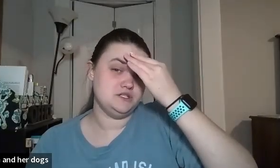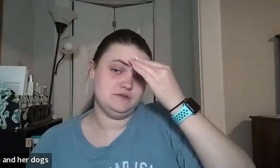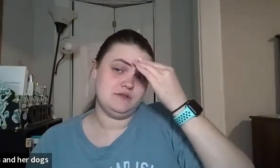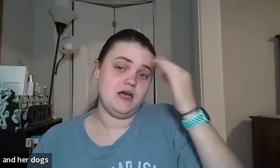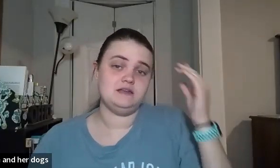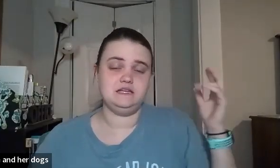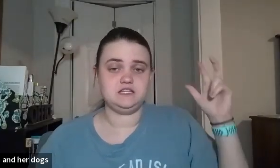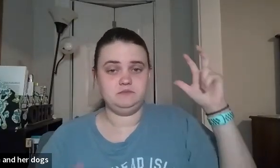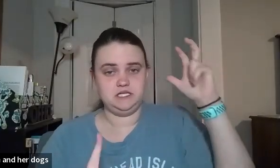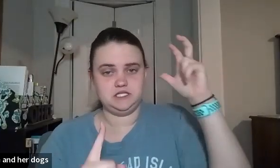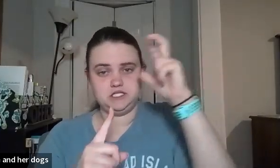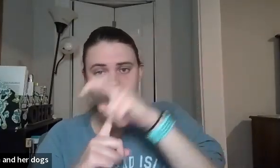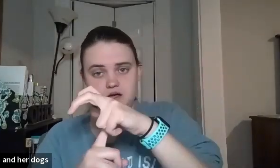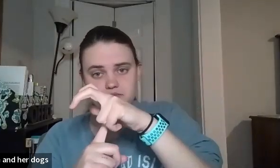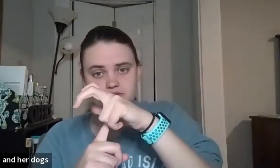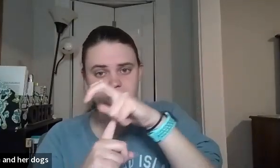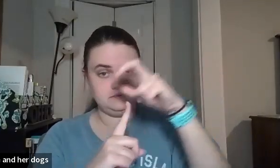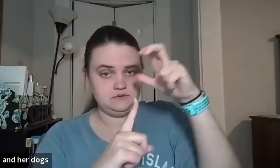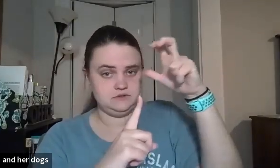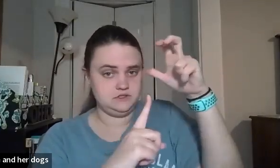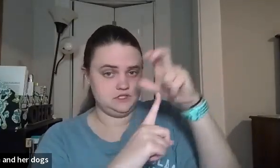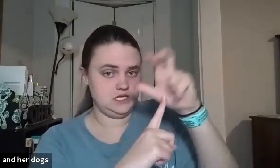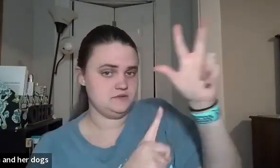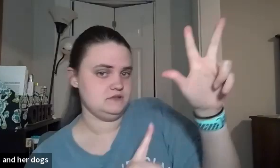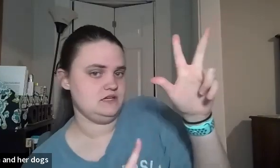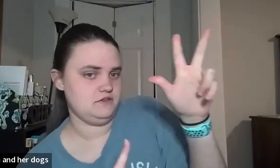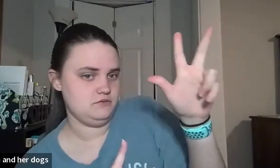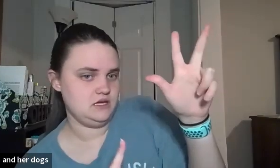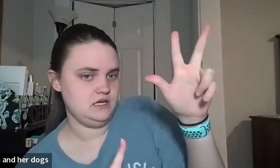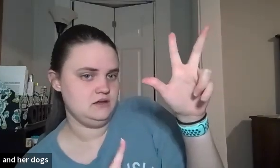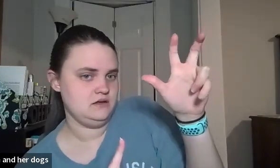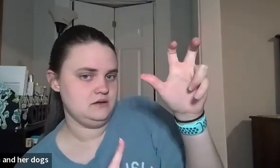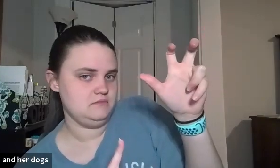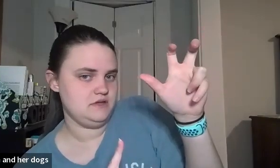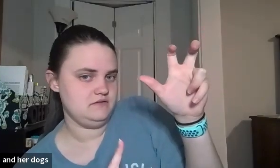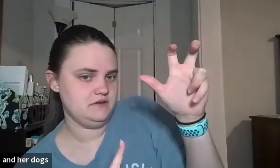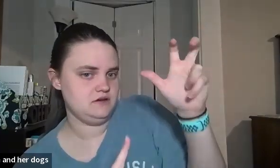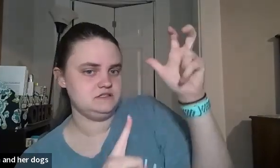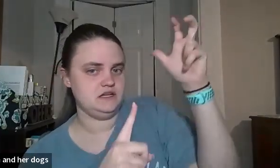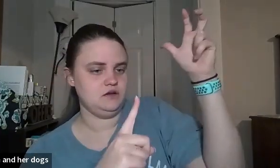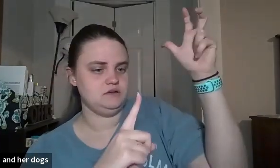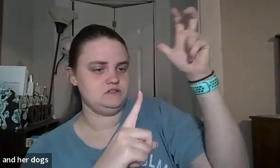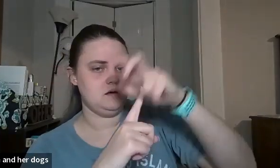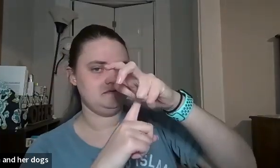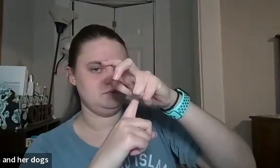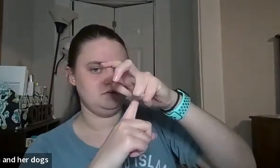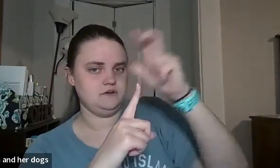do that. And it's going to be champ. So it's like a 3 bent fingers and you go on top of your pointer finger.